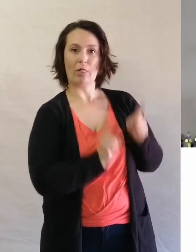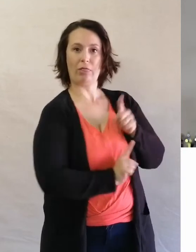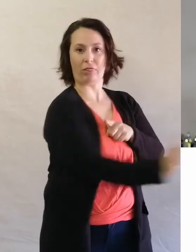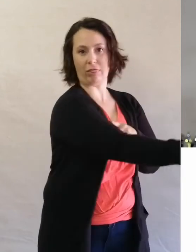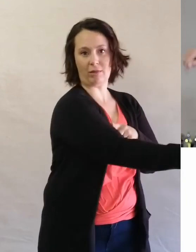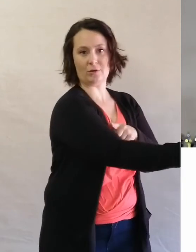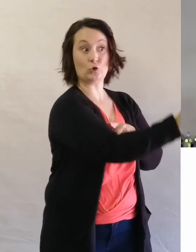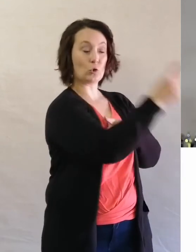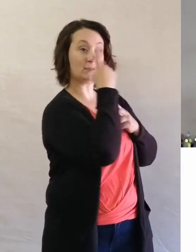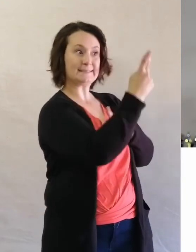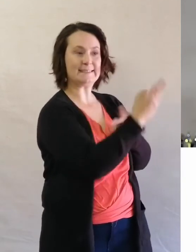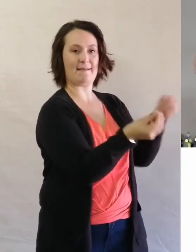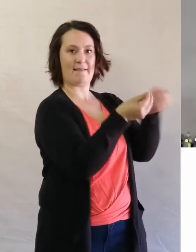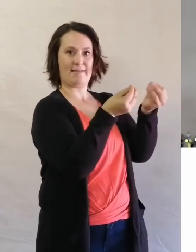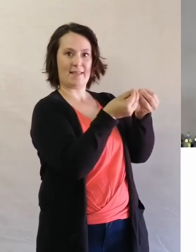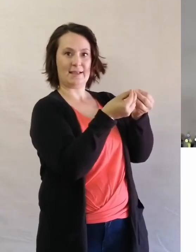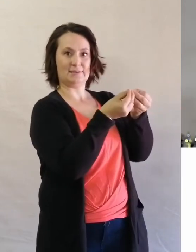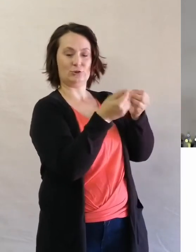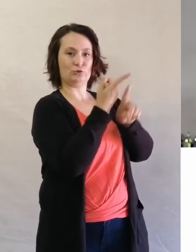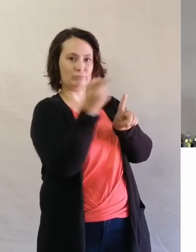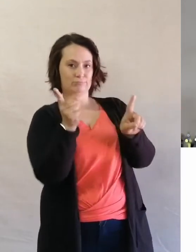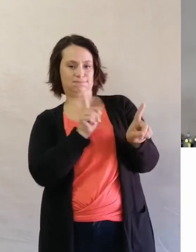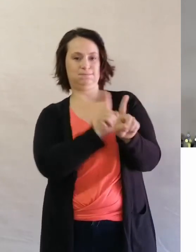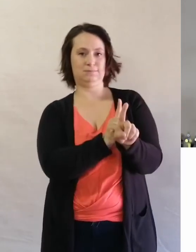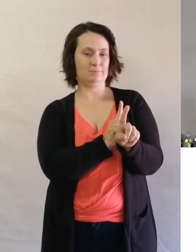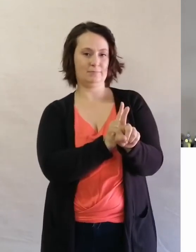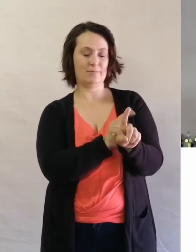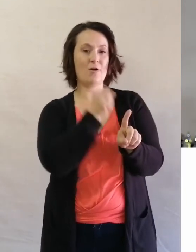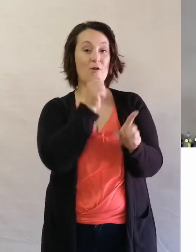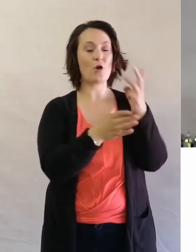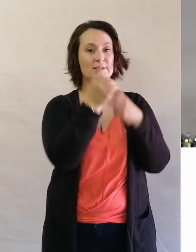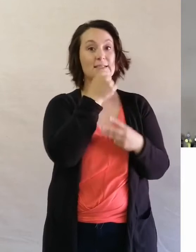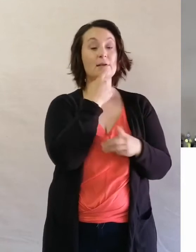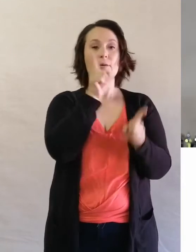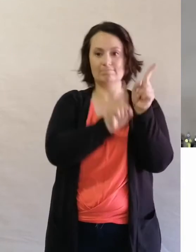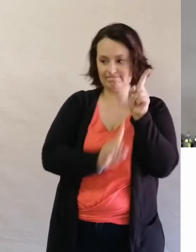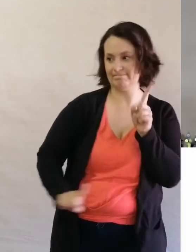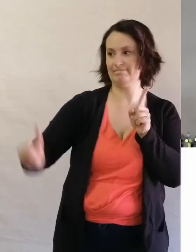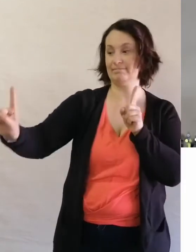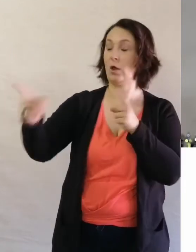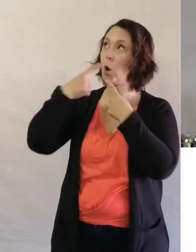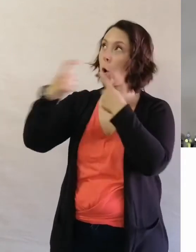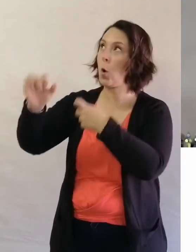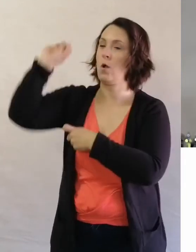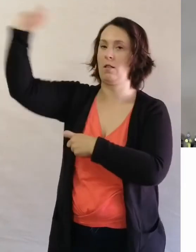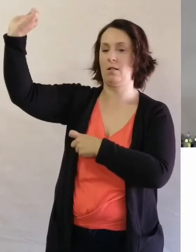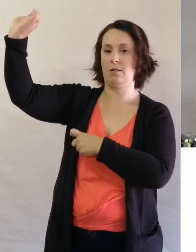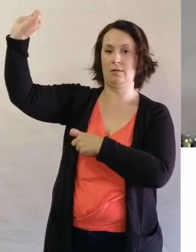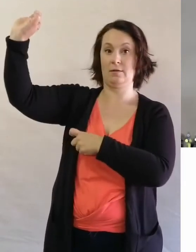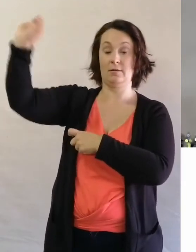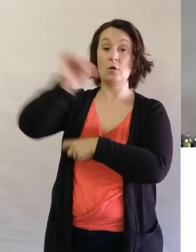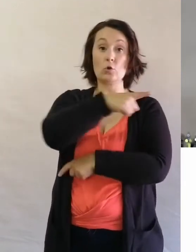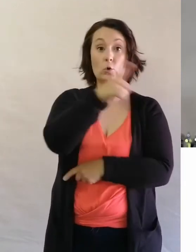tower, the one that you can see, the one you've been hiding behind. He's saying, run to me now. Call on me. If you're ready to